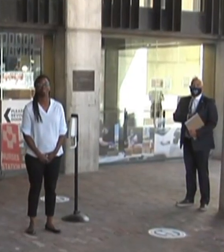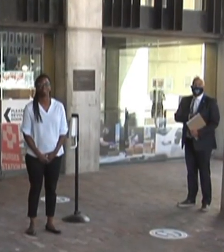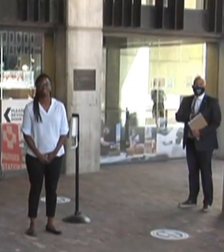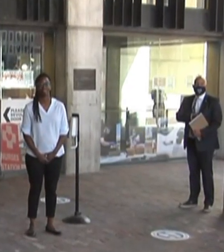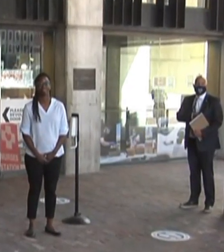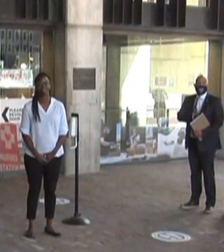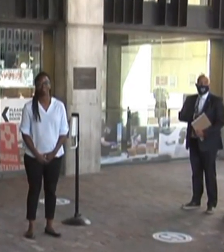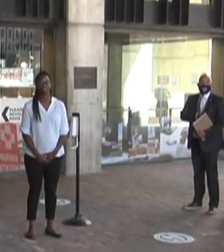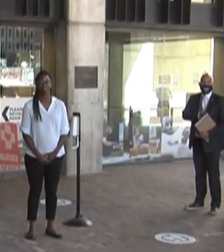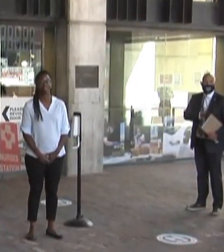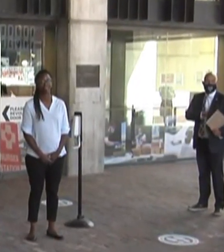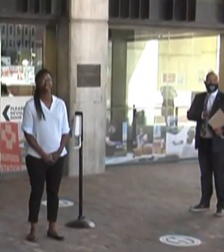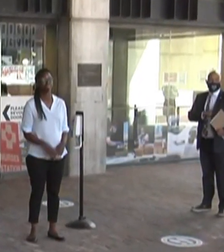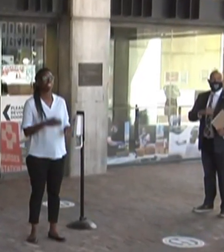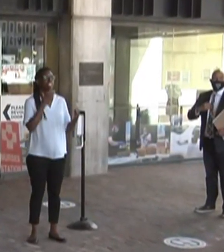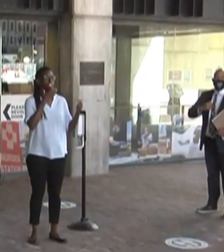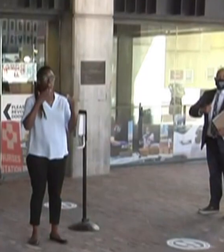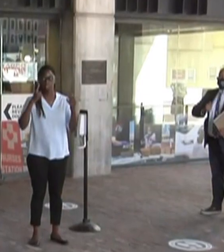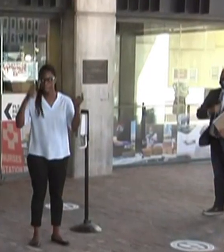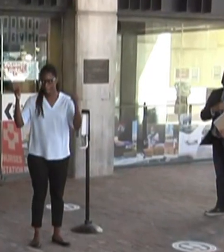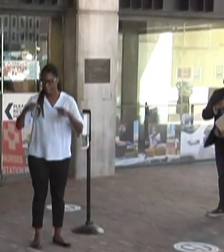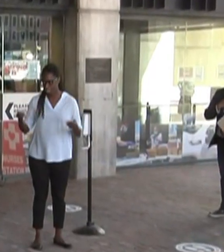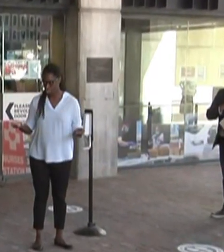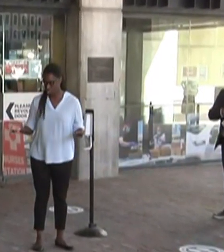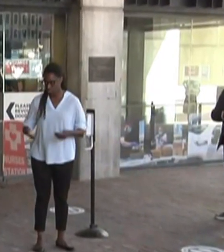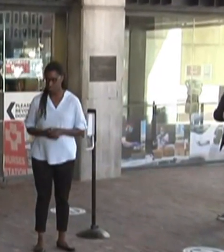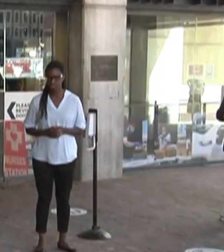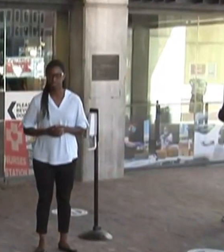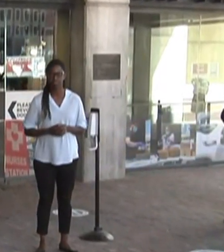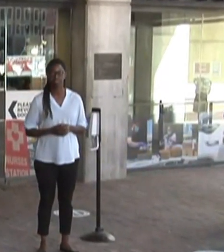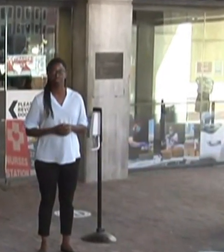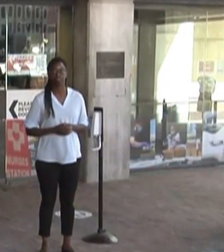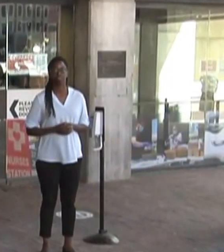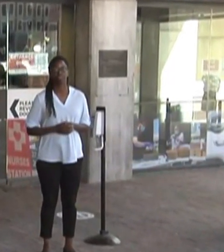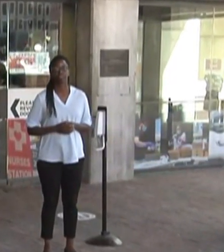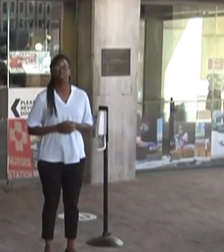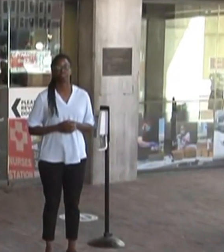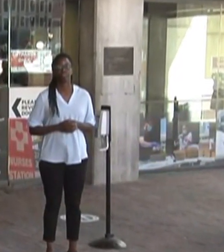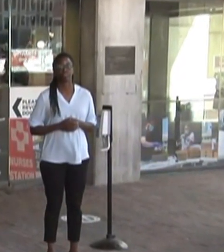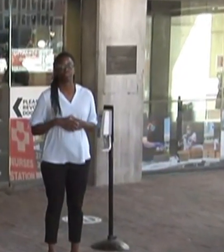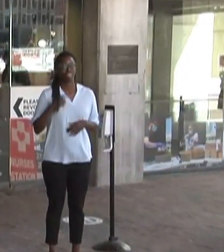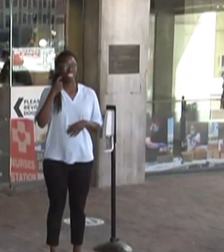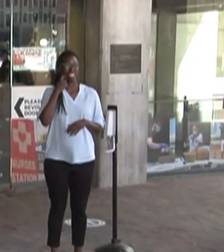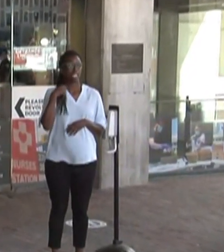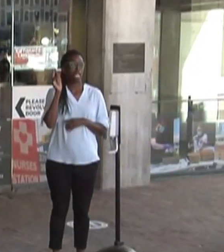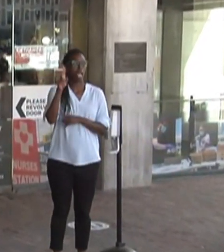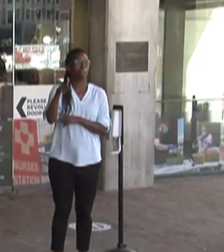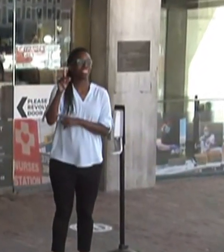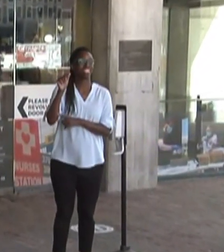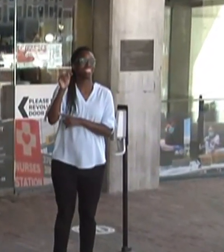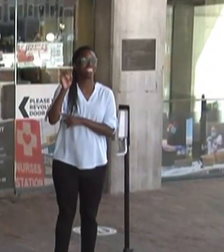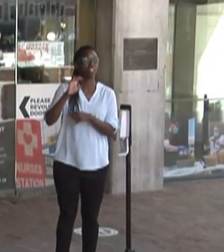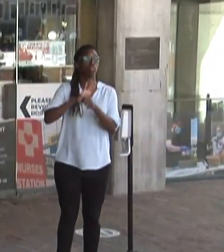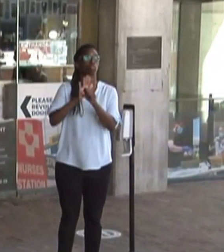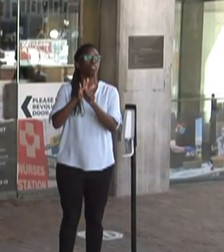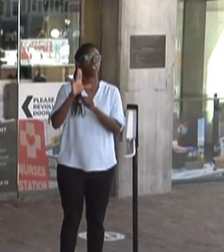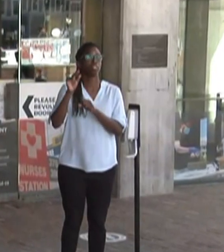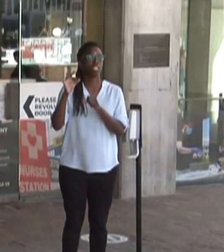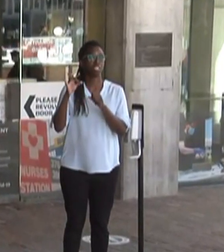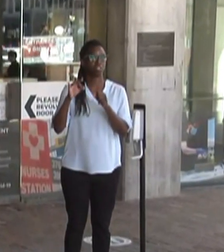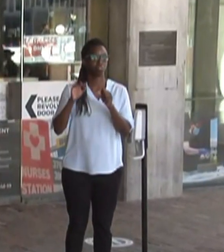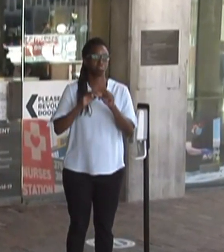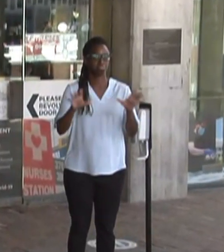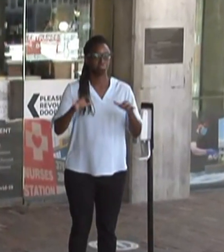Thank you very much for being here today. The latest COVID-19 numbers, as of if I have the state's numbers as of